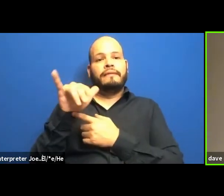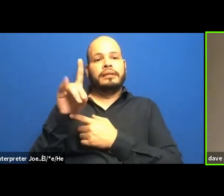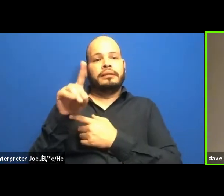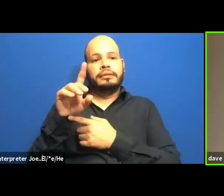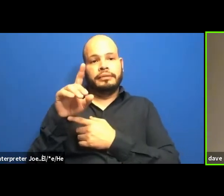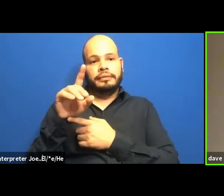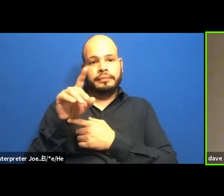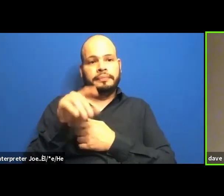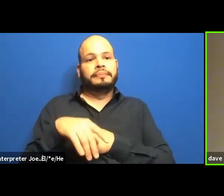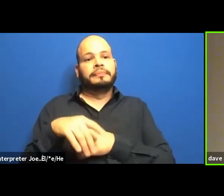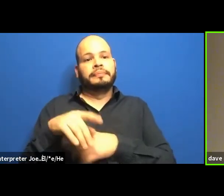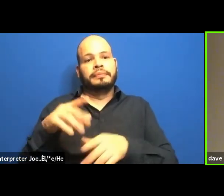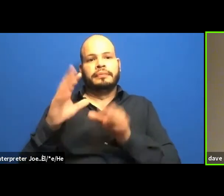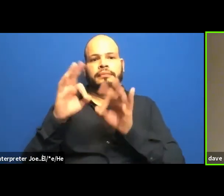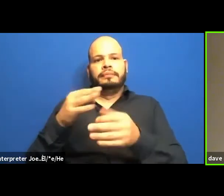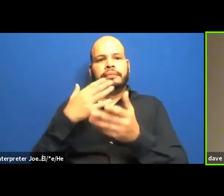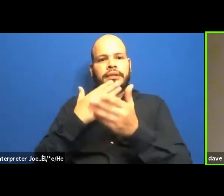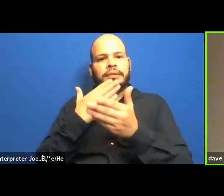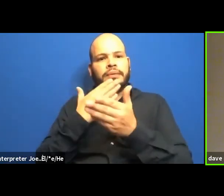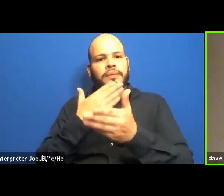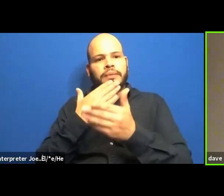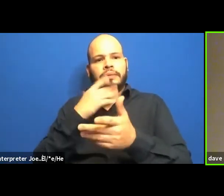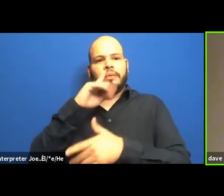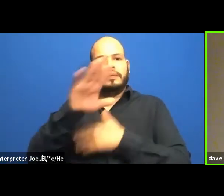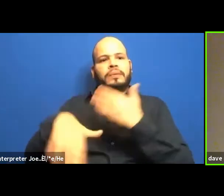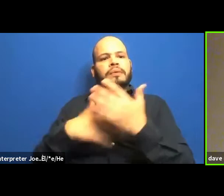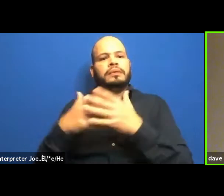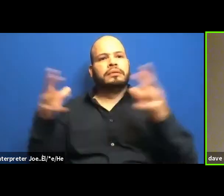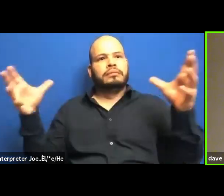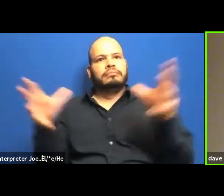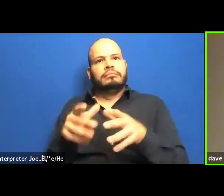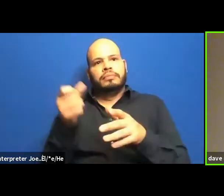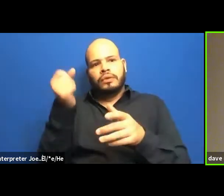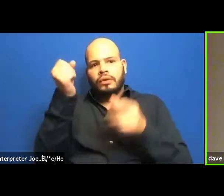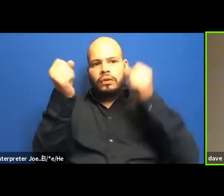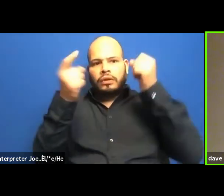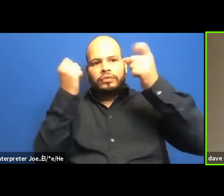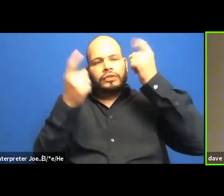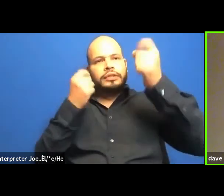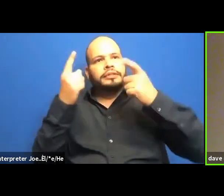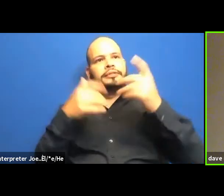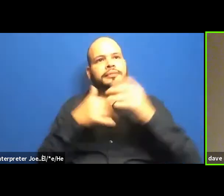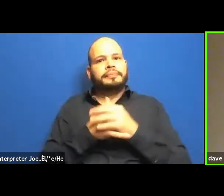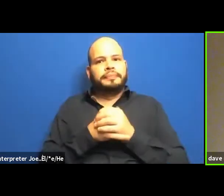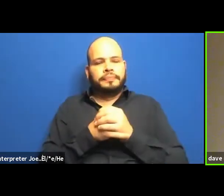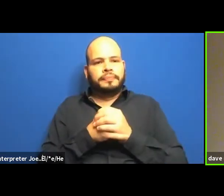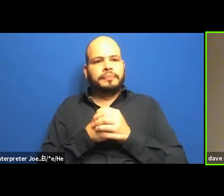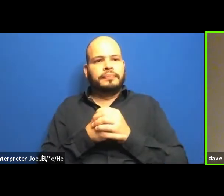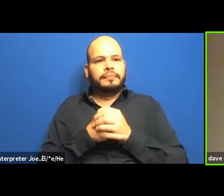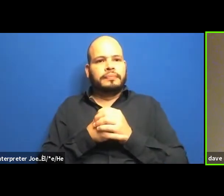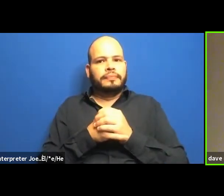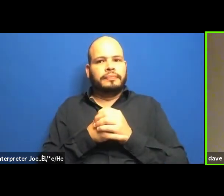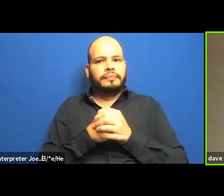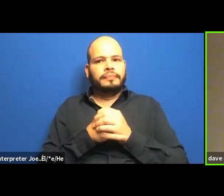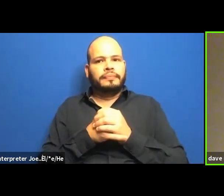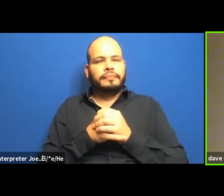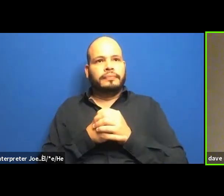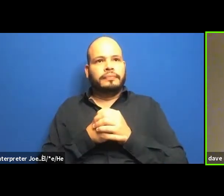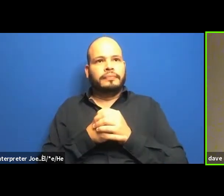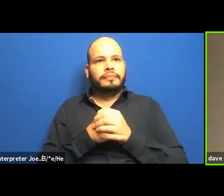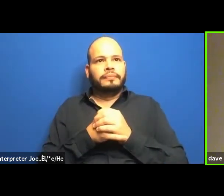understanding about what it means to do the work in a way, and to really, what I'm hearing for you all is